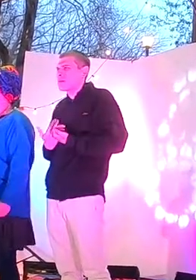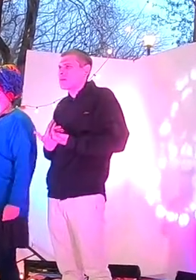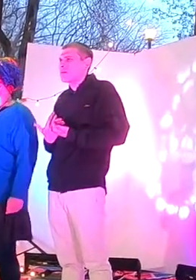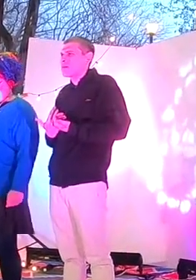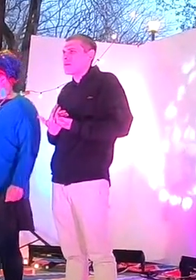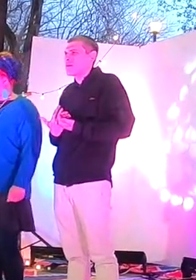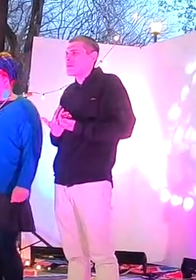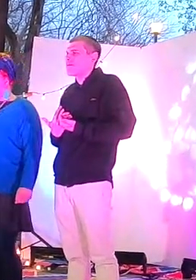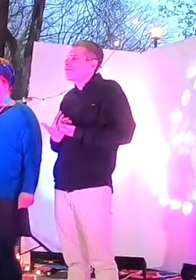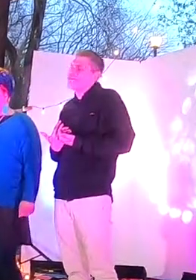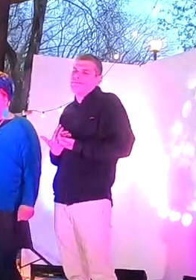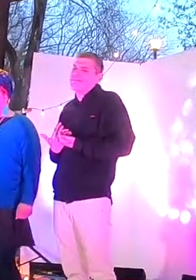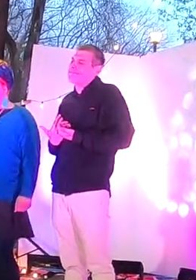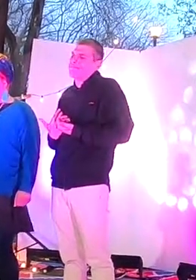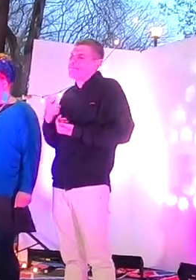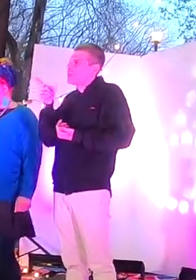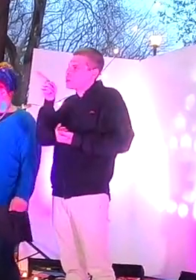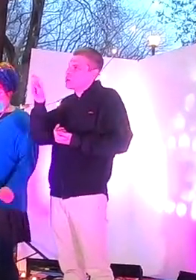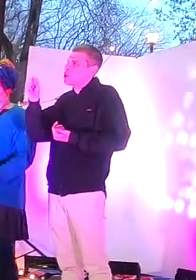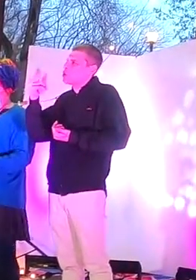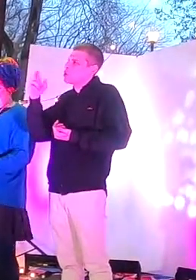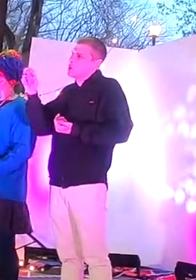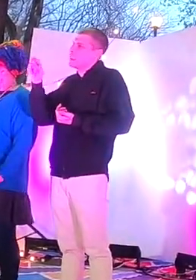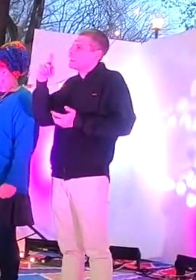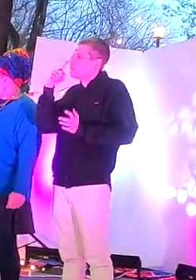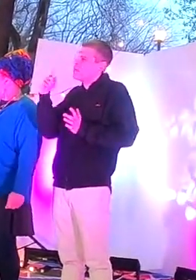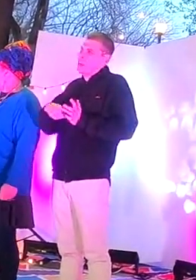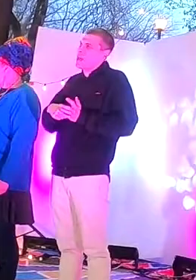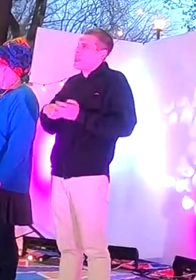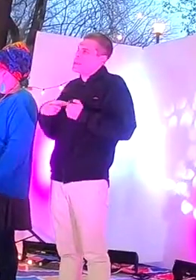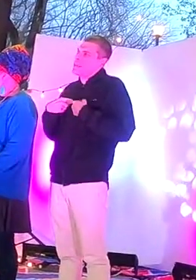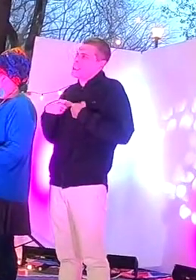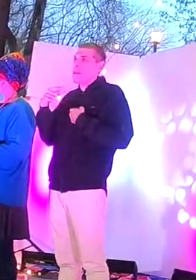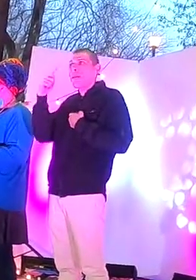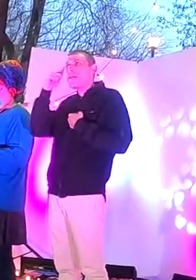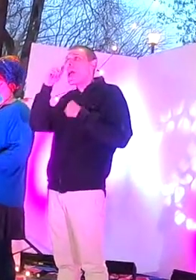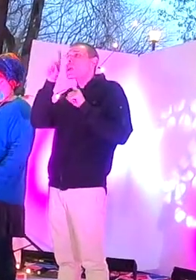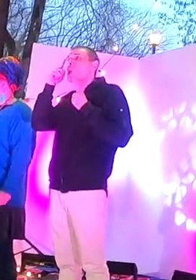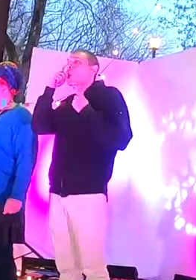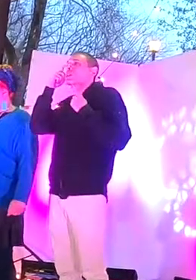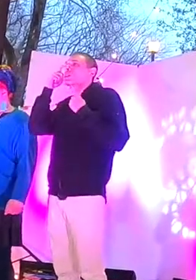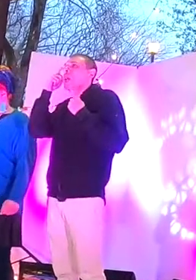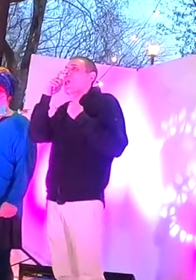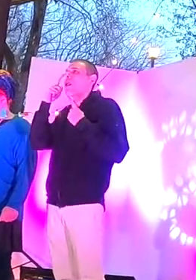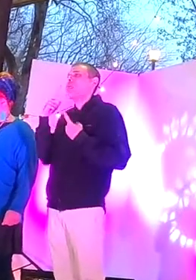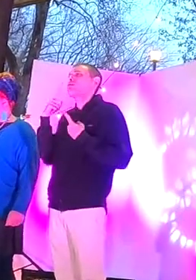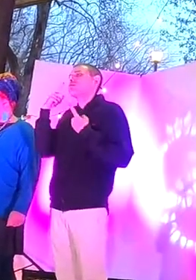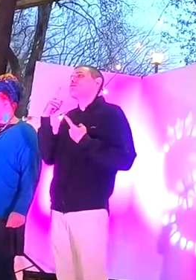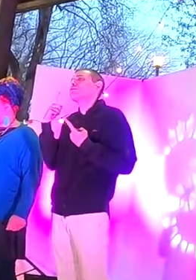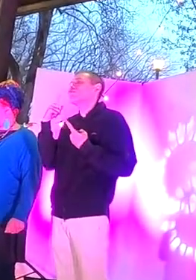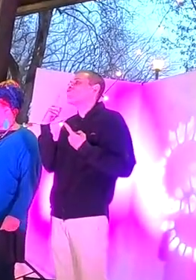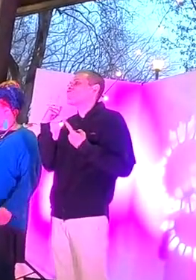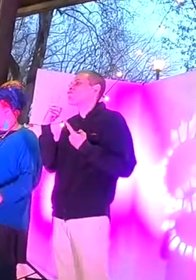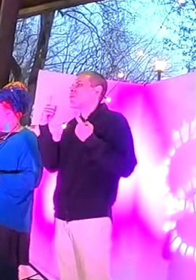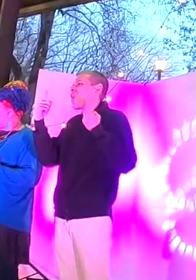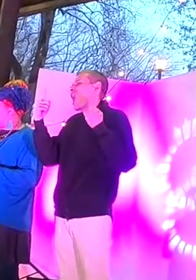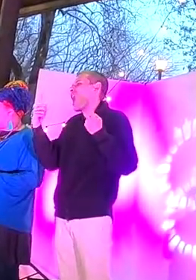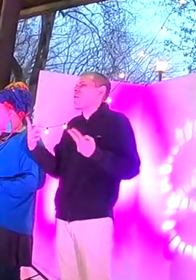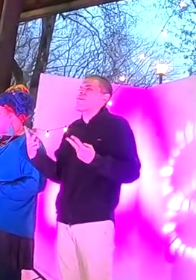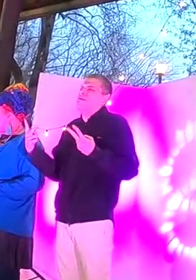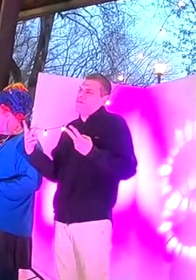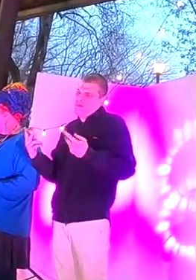She doesn't recognize me. My curls are too loose, only half what they should be.